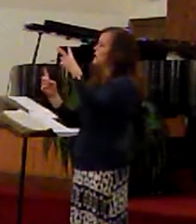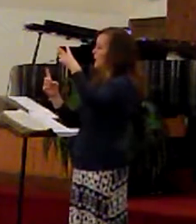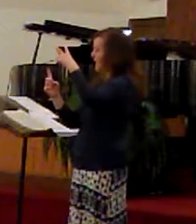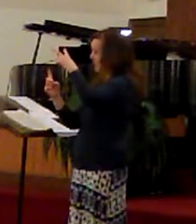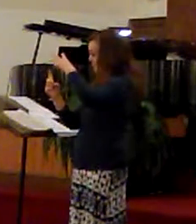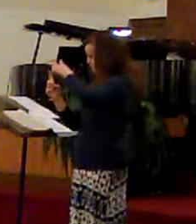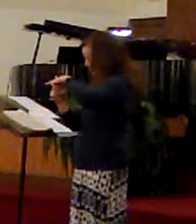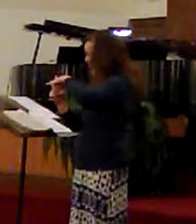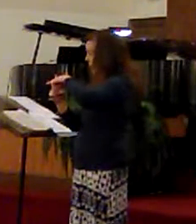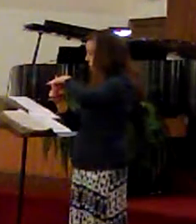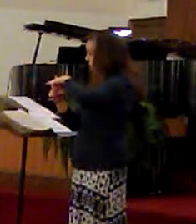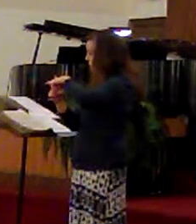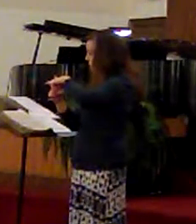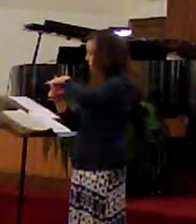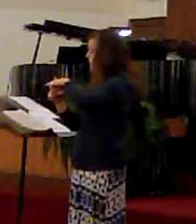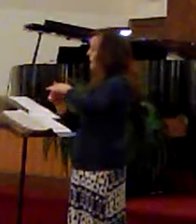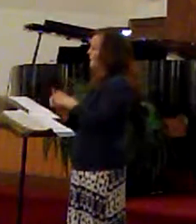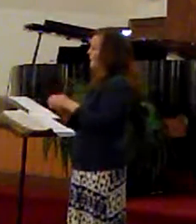it through what I'm doing.